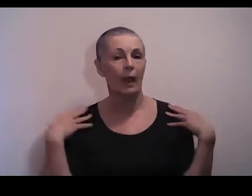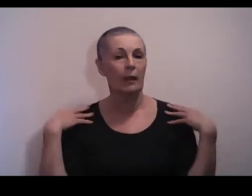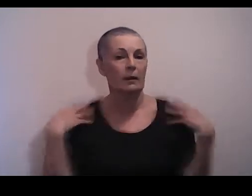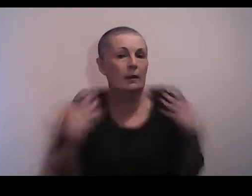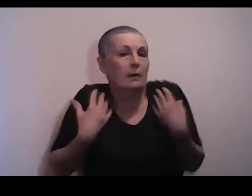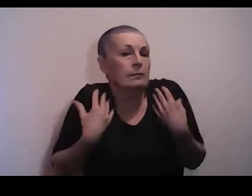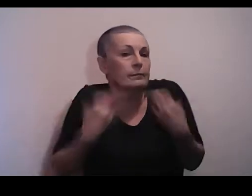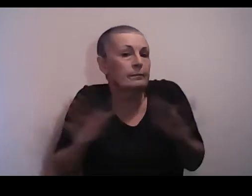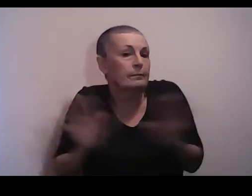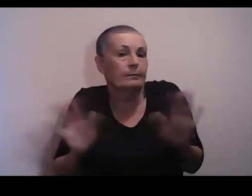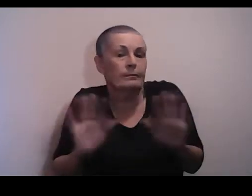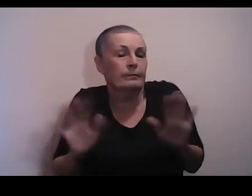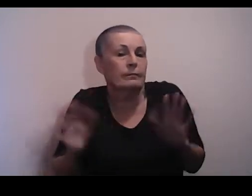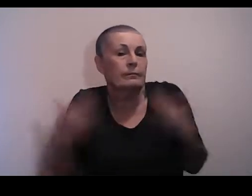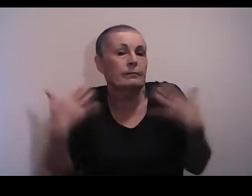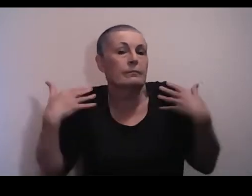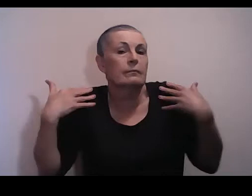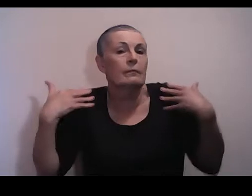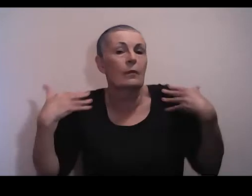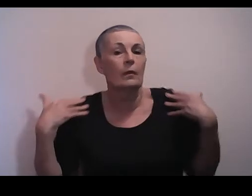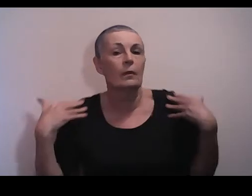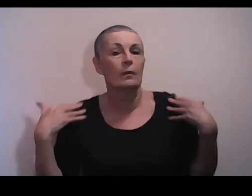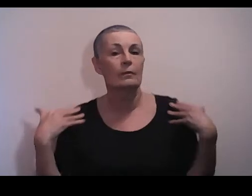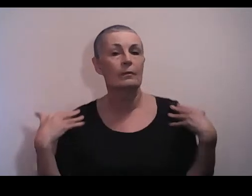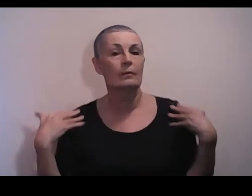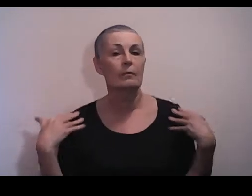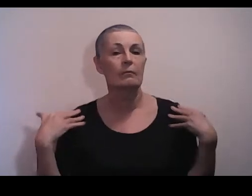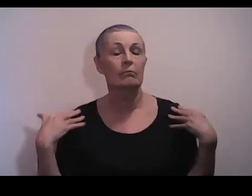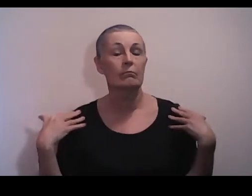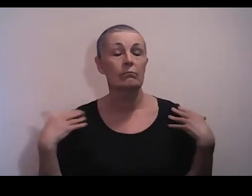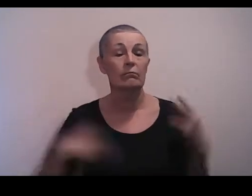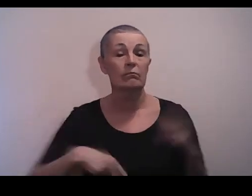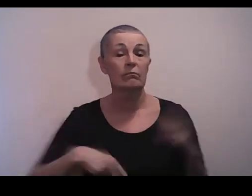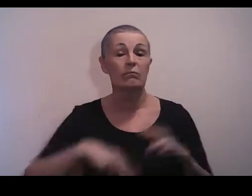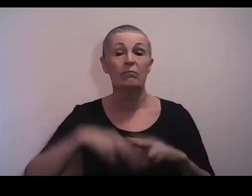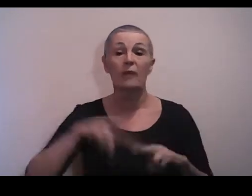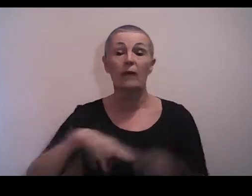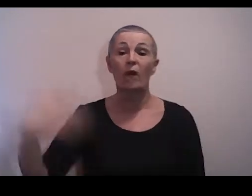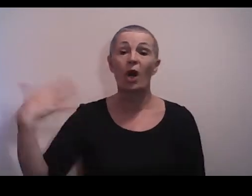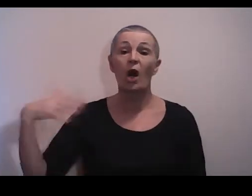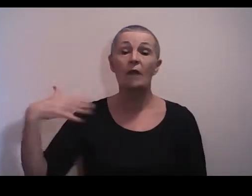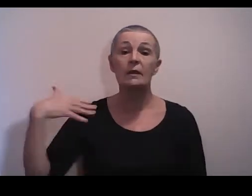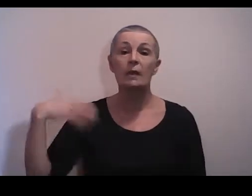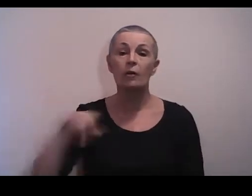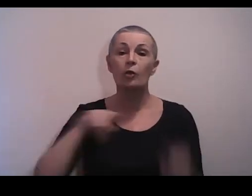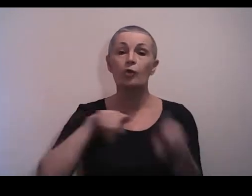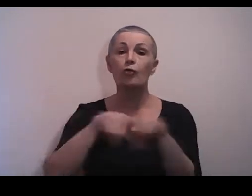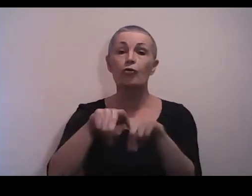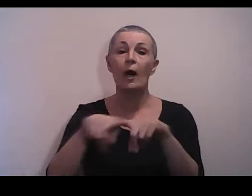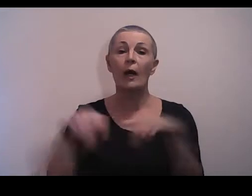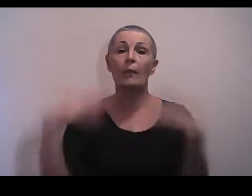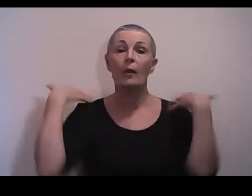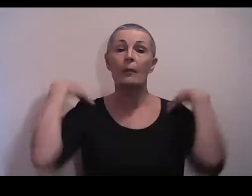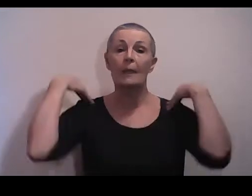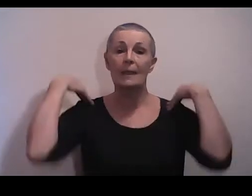If your shoulders are aching a little bit, keep remembering to keep them down